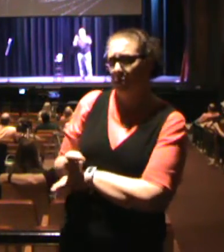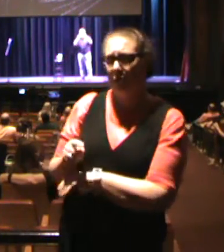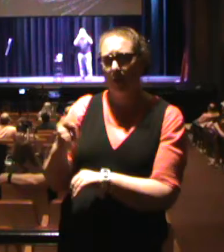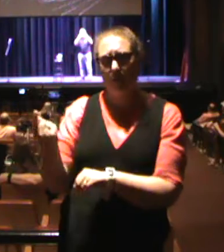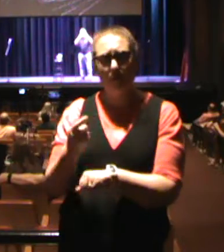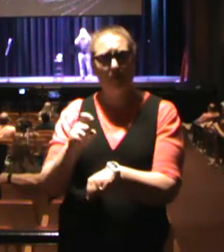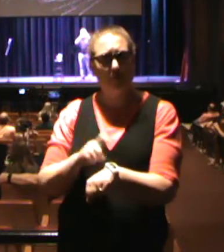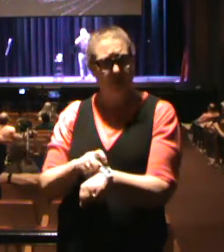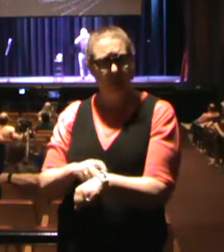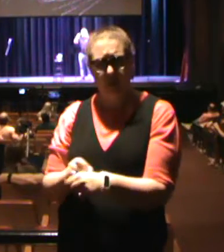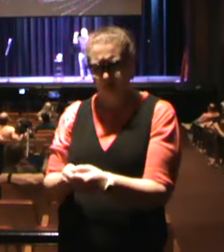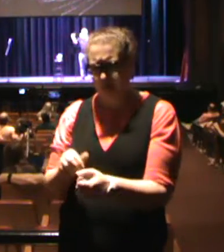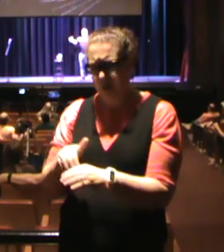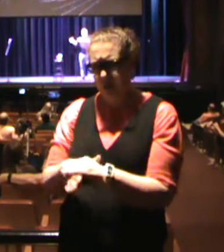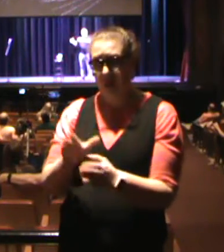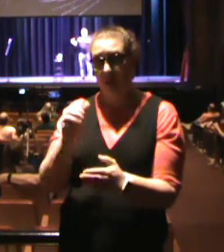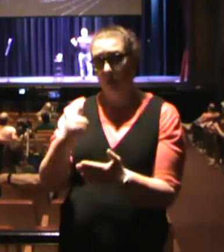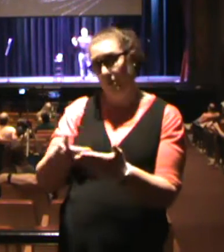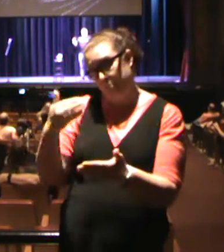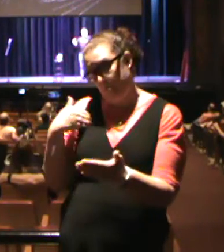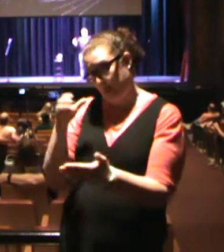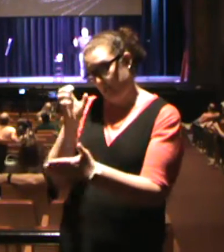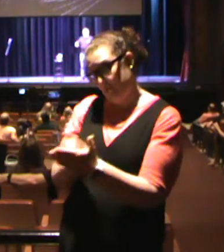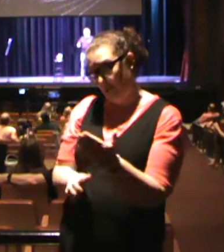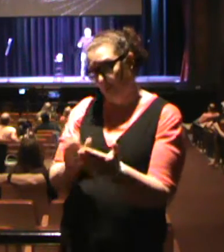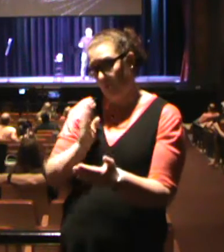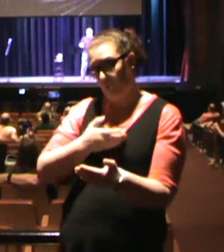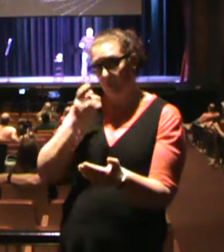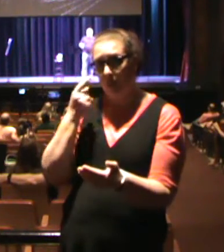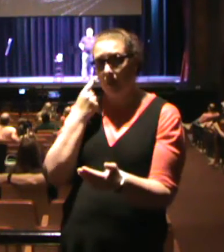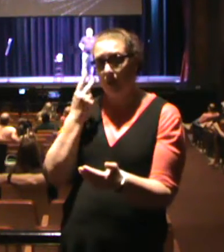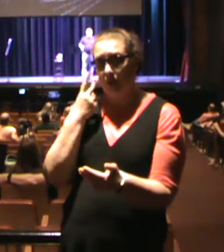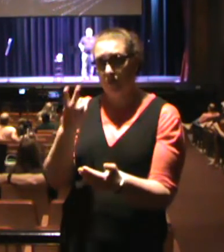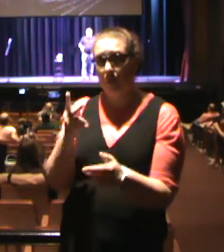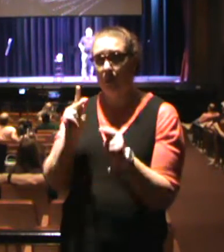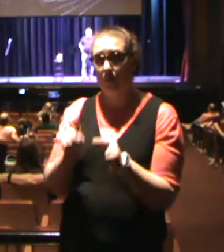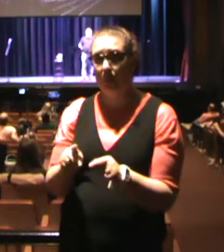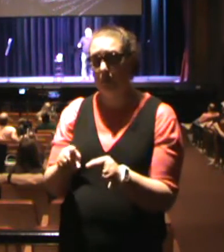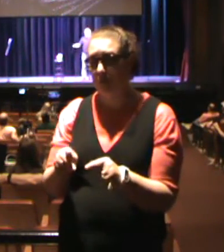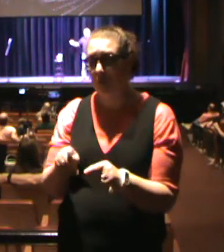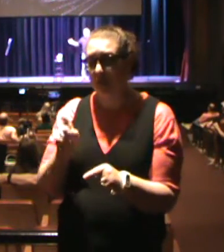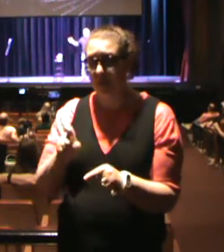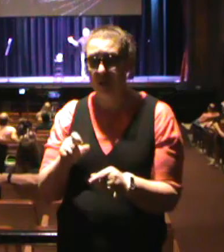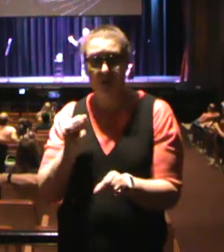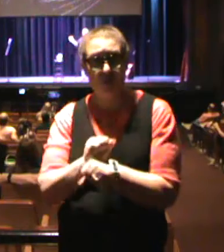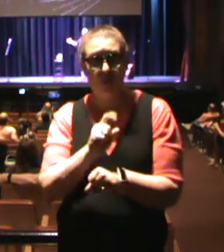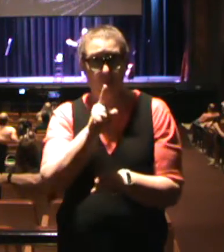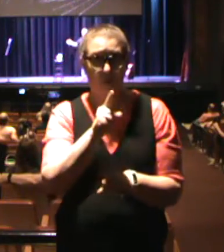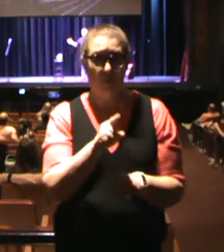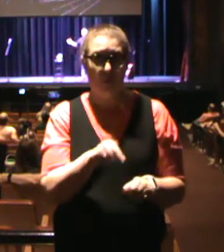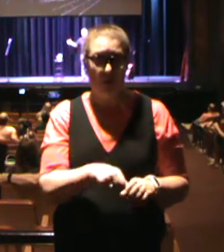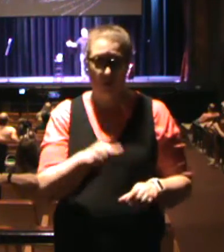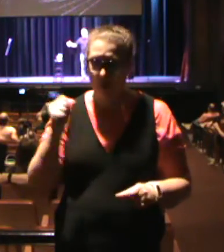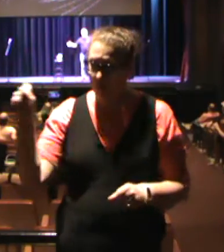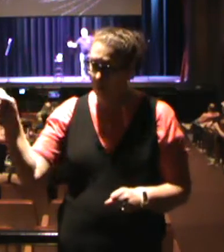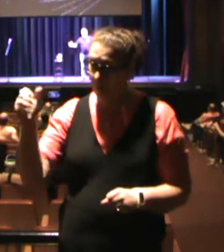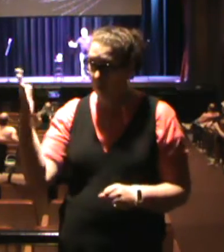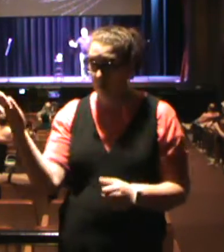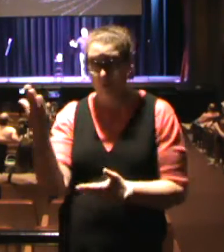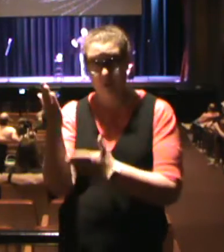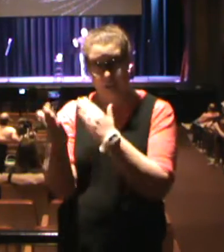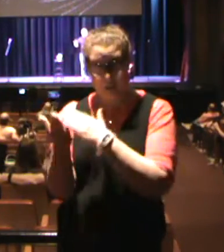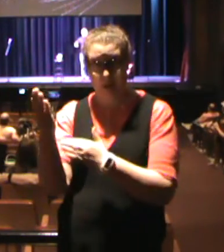this whole chapters of Nehemiah, we saw that people actually had to work with one hand and hold a weapon in the other